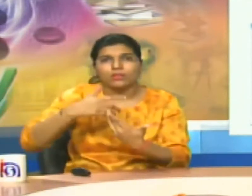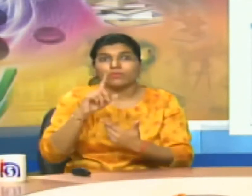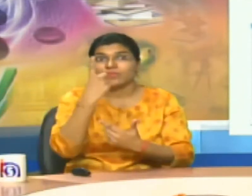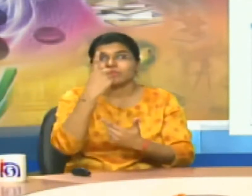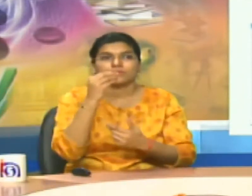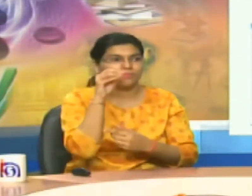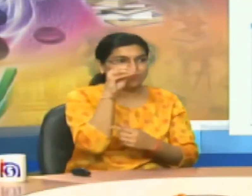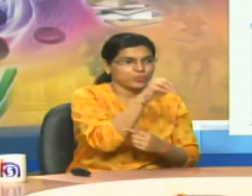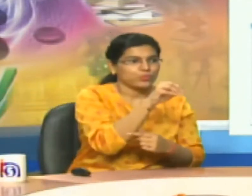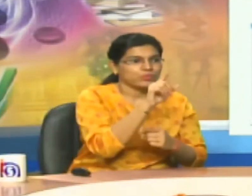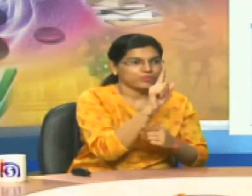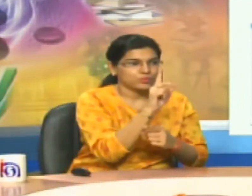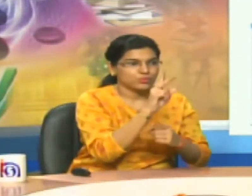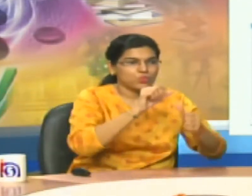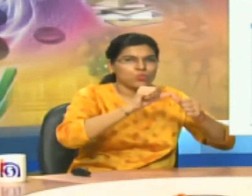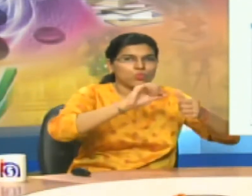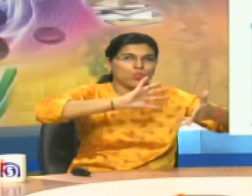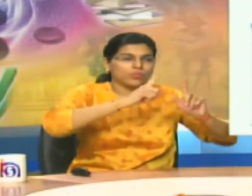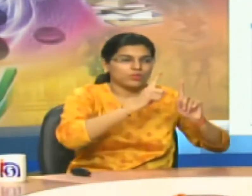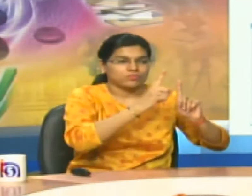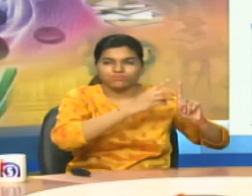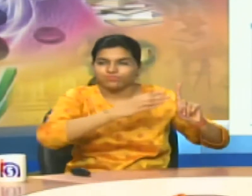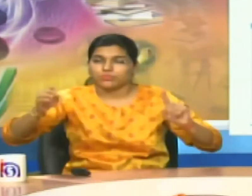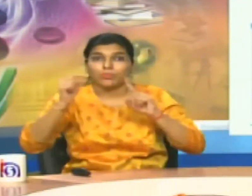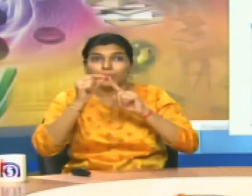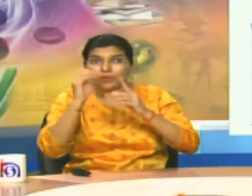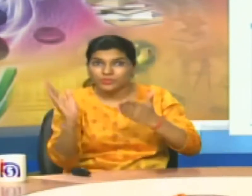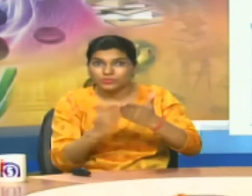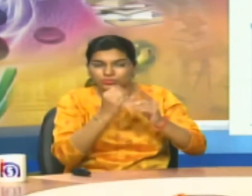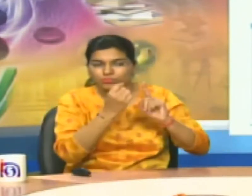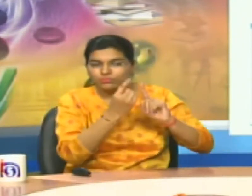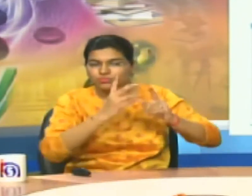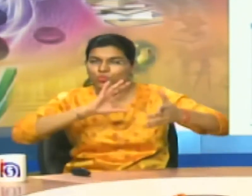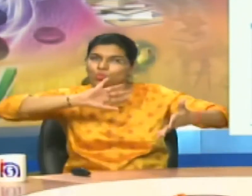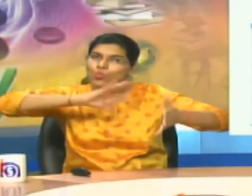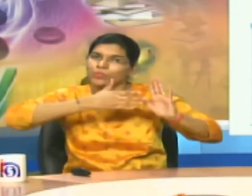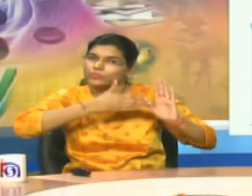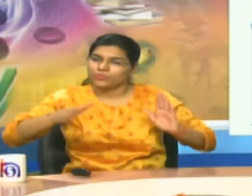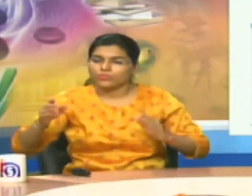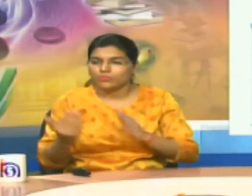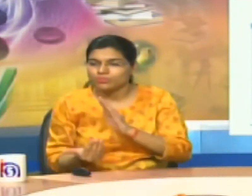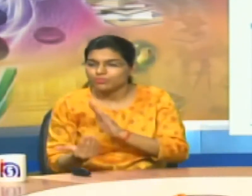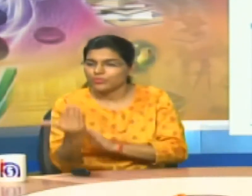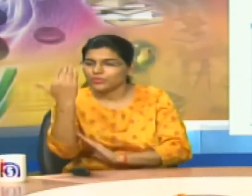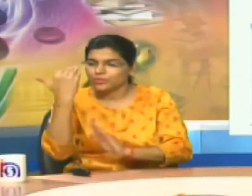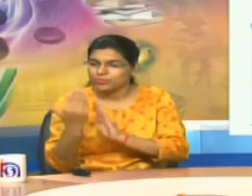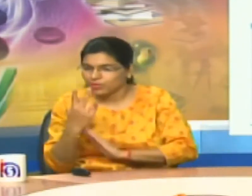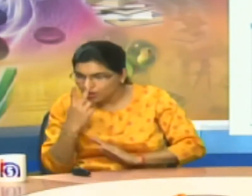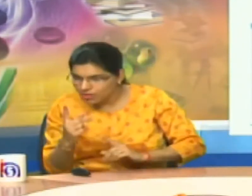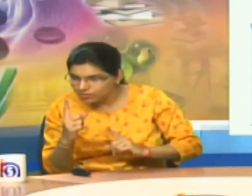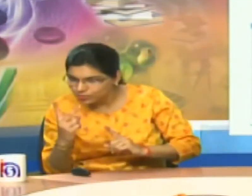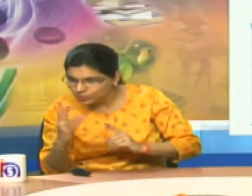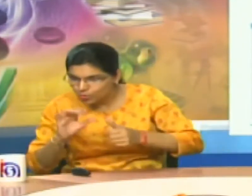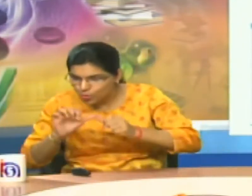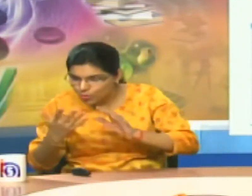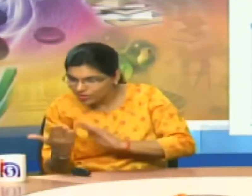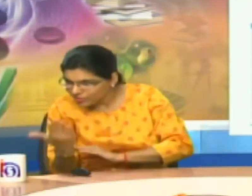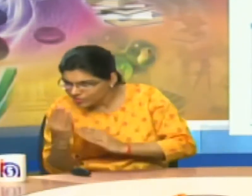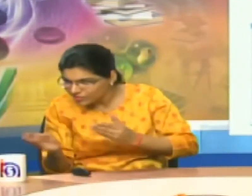the final paper will look like? So, it is better we put some space for header and footer. So, that will automatically come on